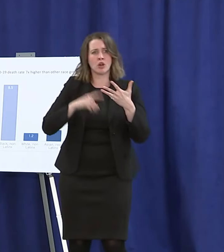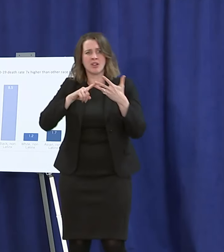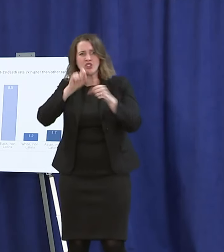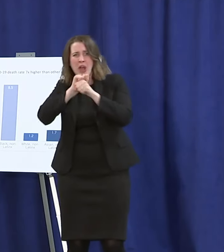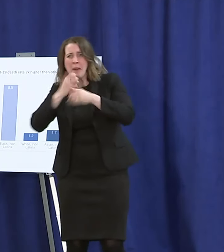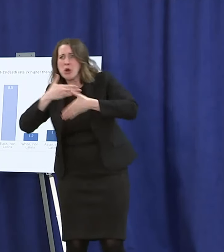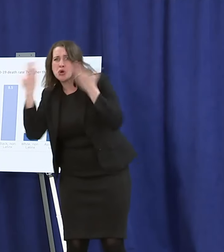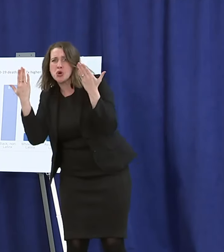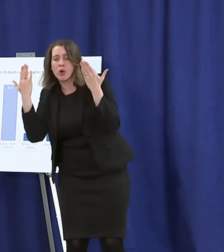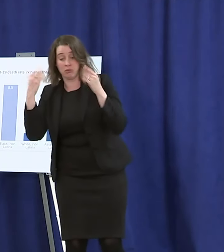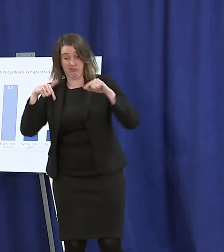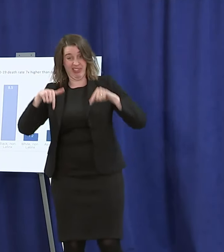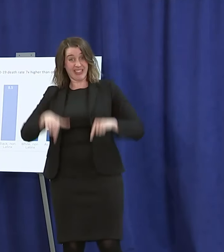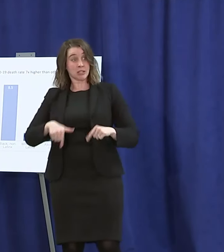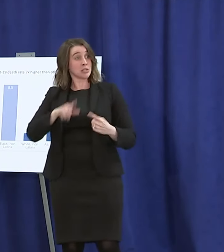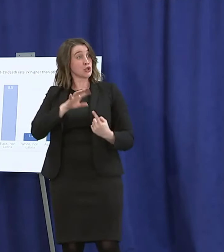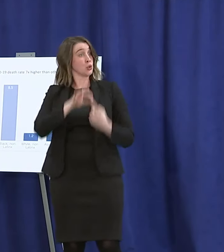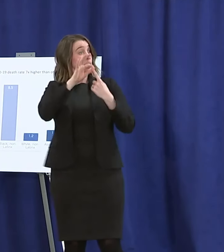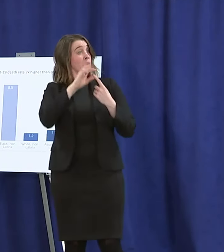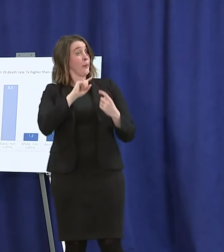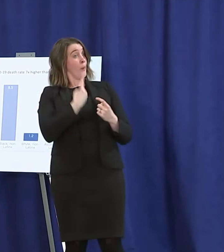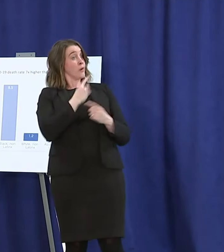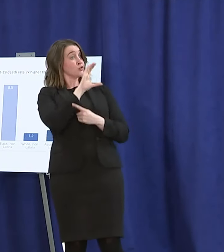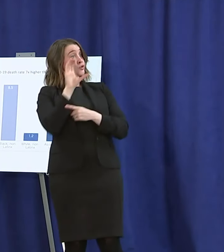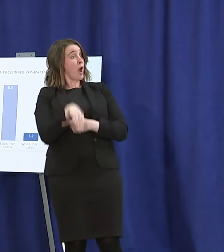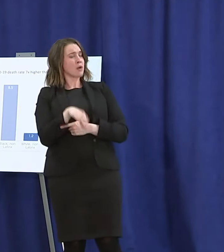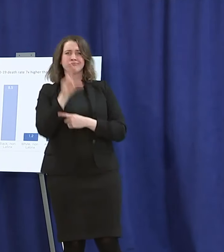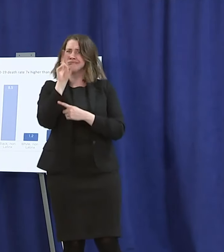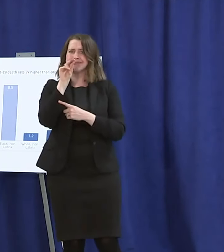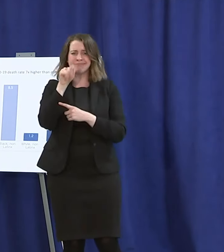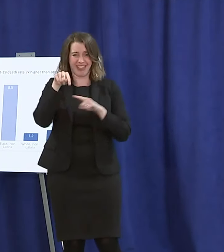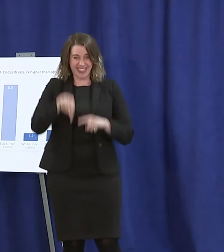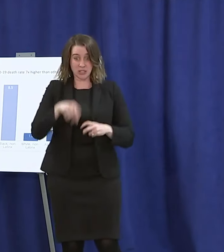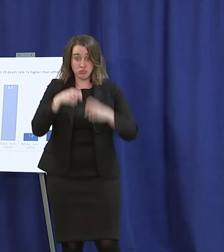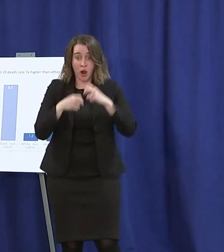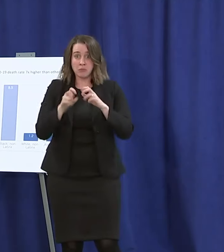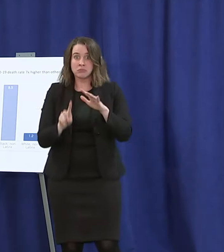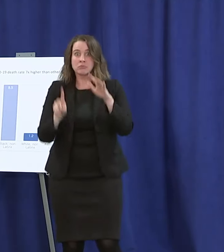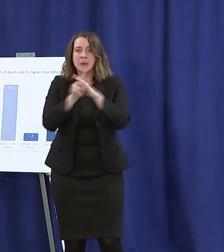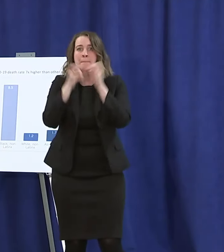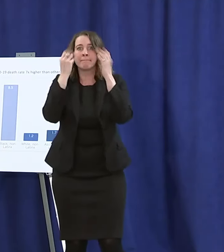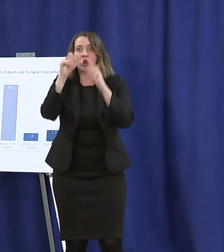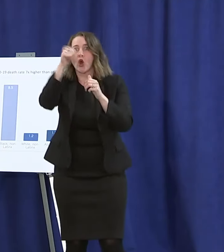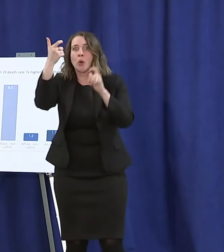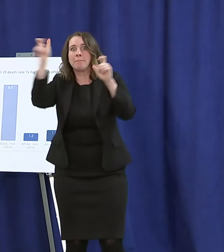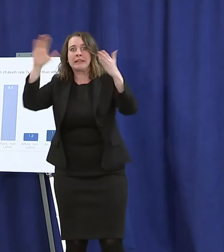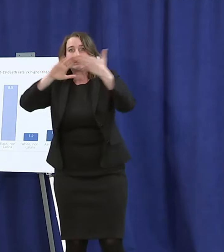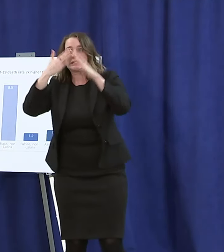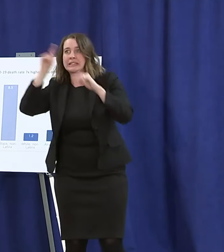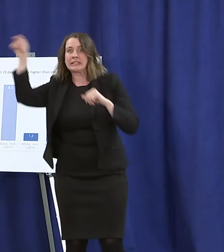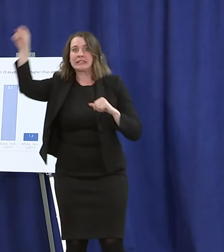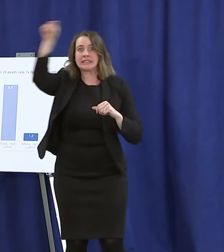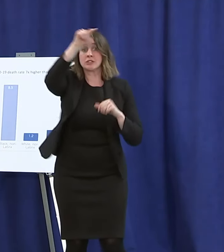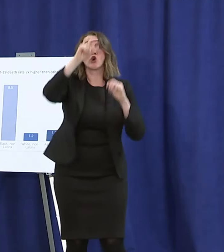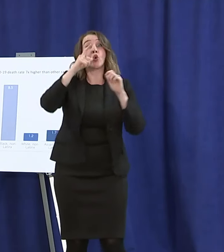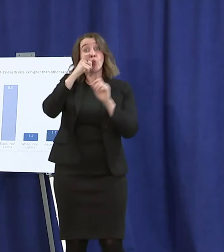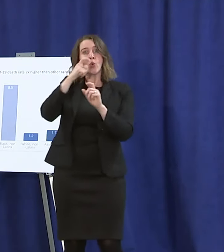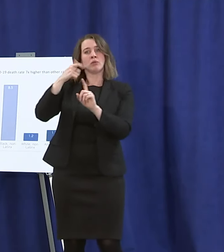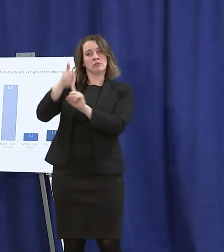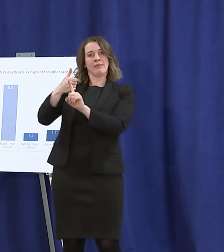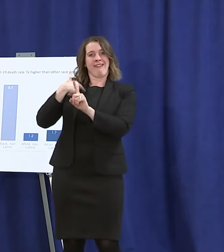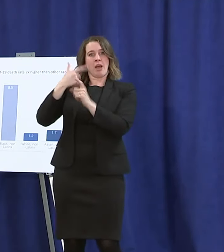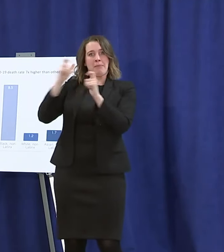that's unique to Chicago. We're seeing this manifest in large urban areas with large Black